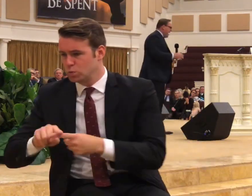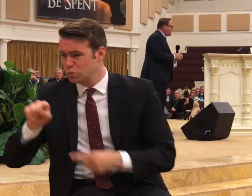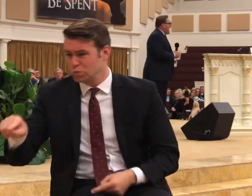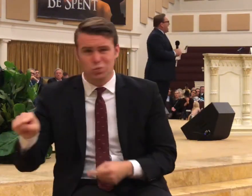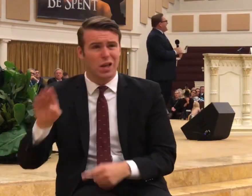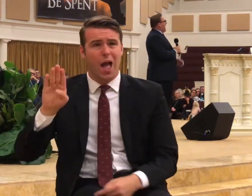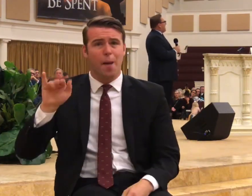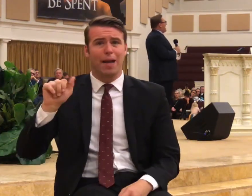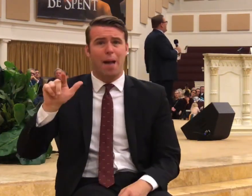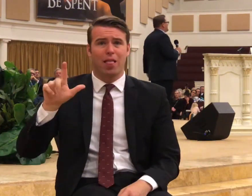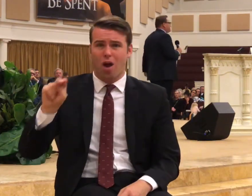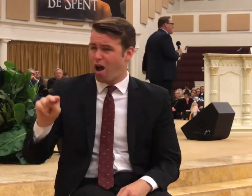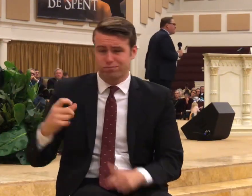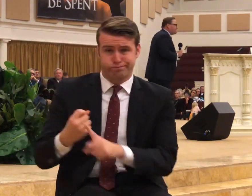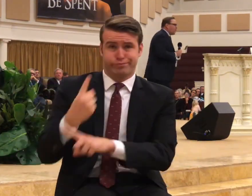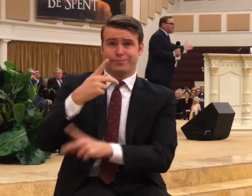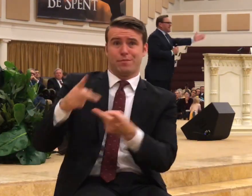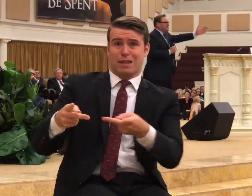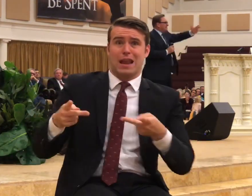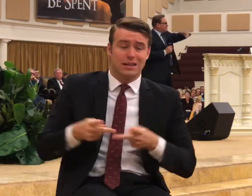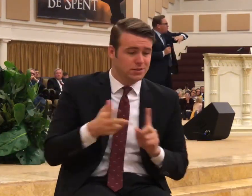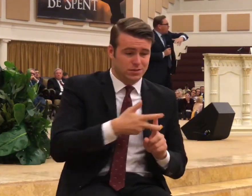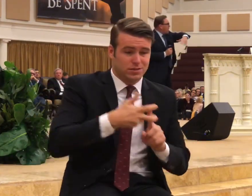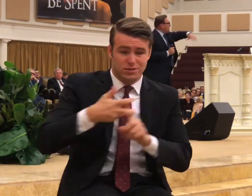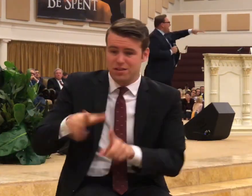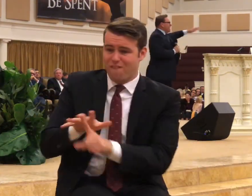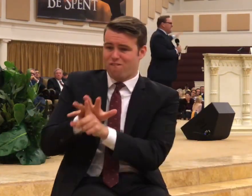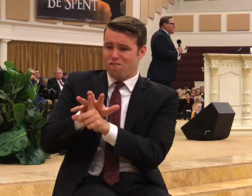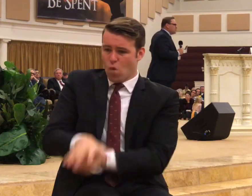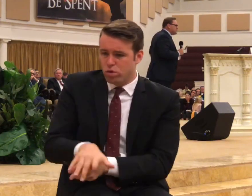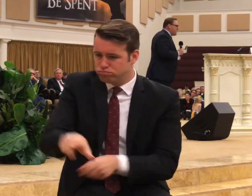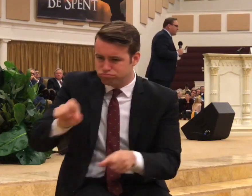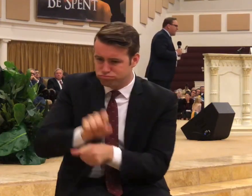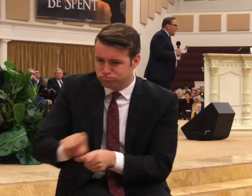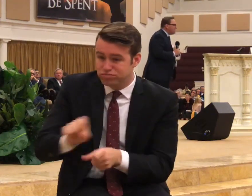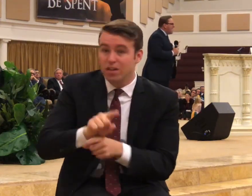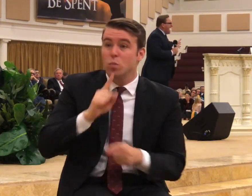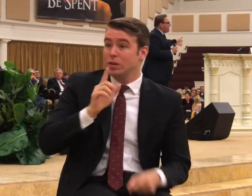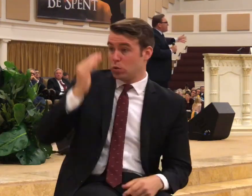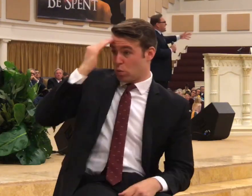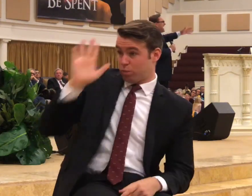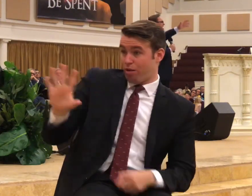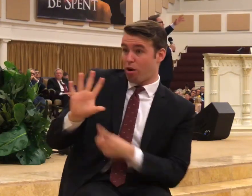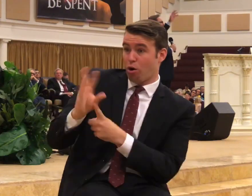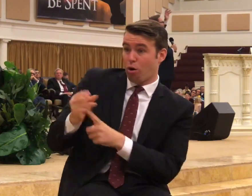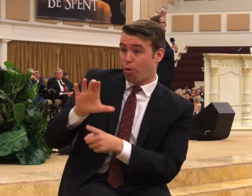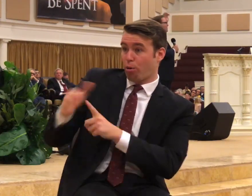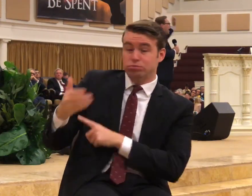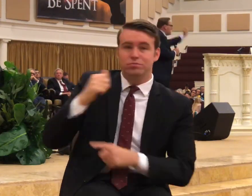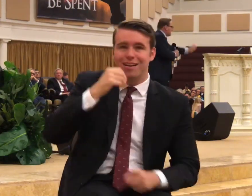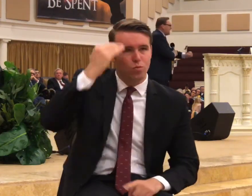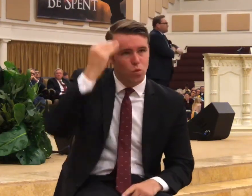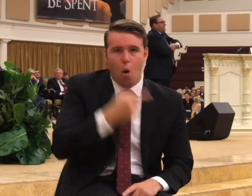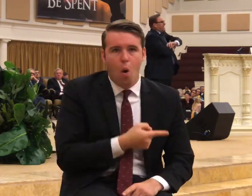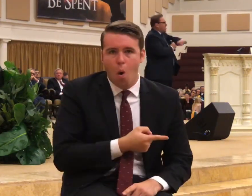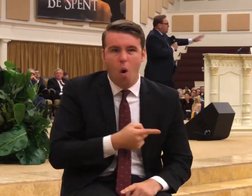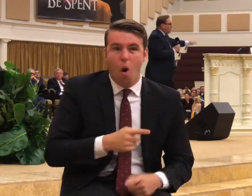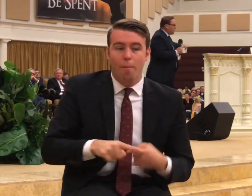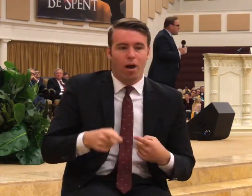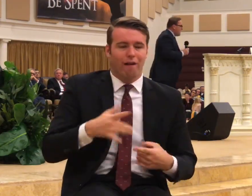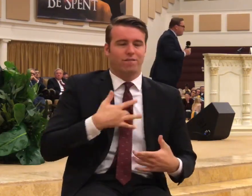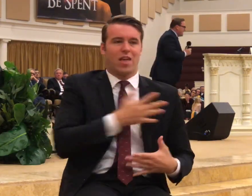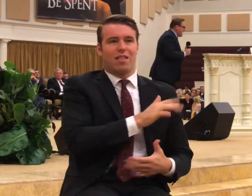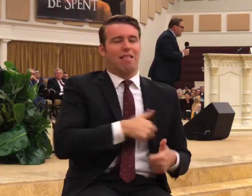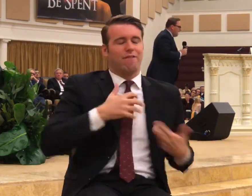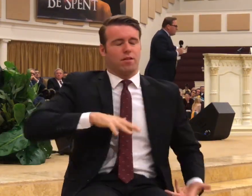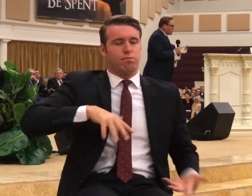heathen land, and now he is being forced into this world that he knows nothing of. Everything has been chirological, it's been